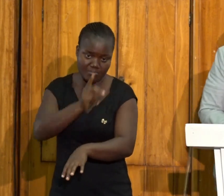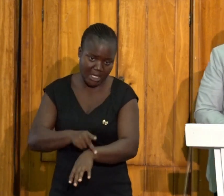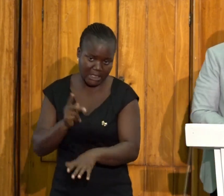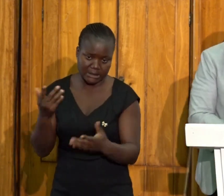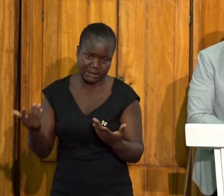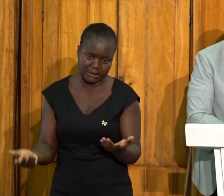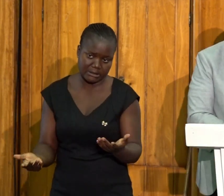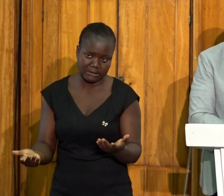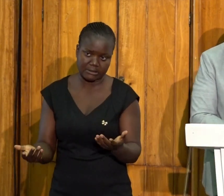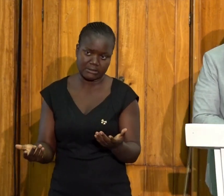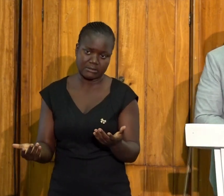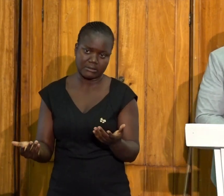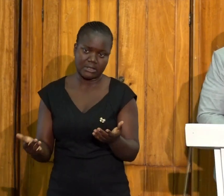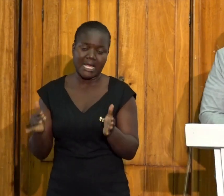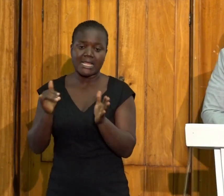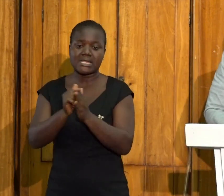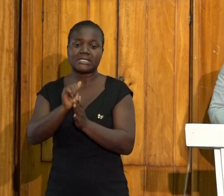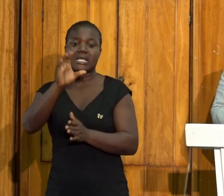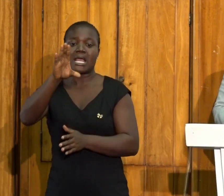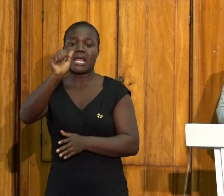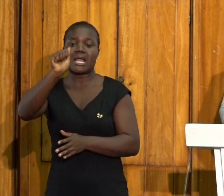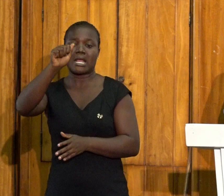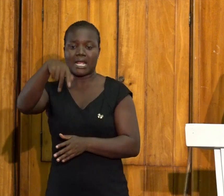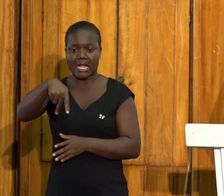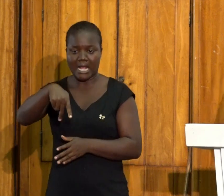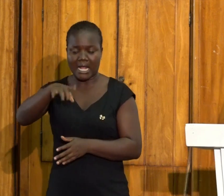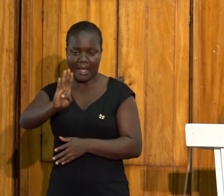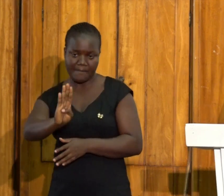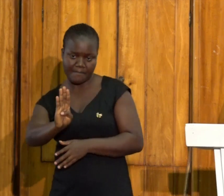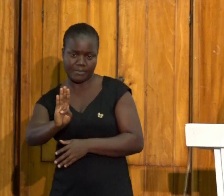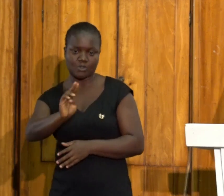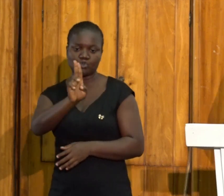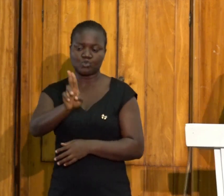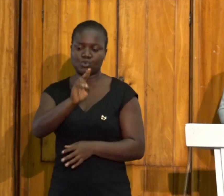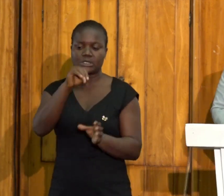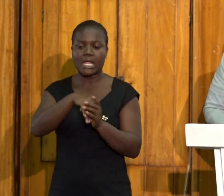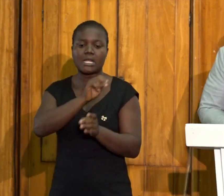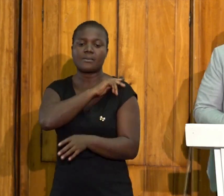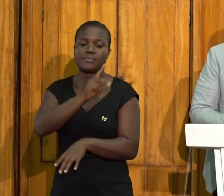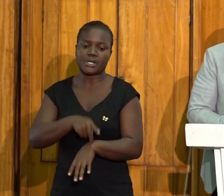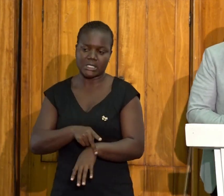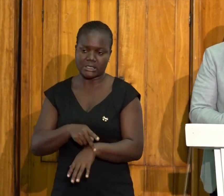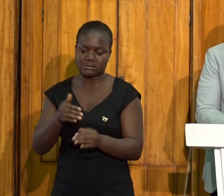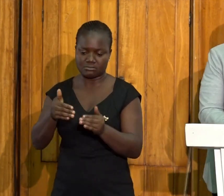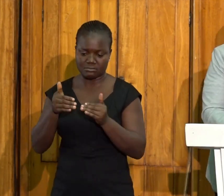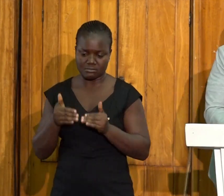carb use in pregnancy. Next slide.